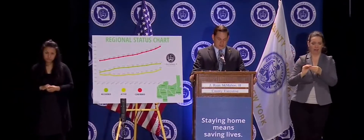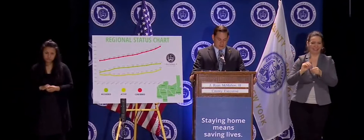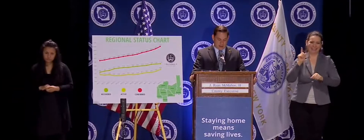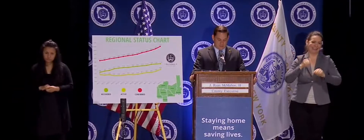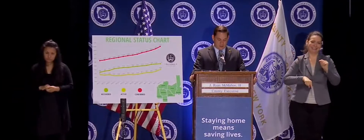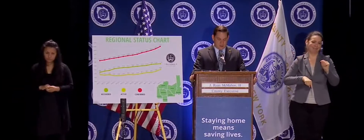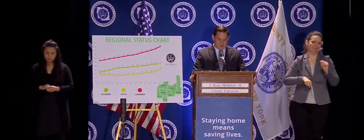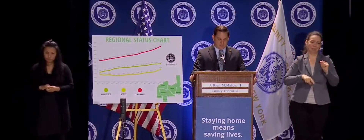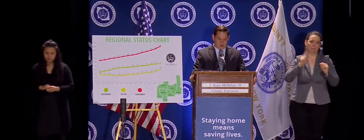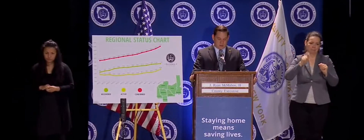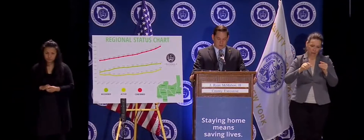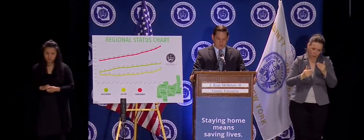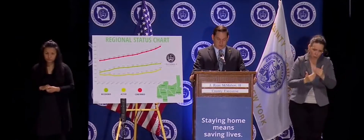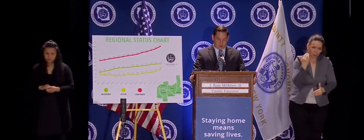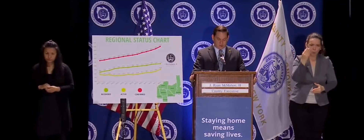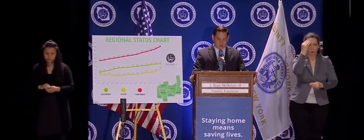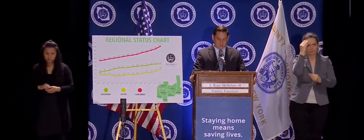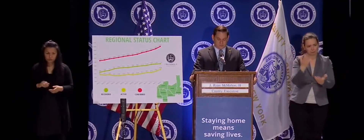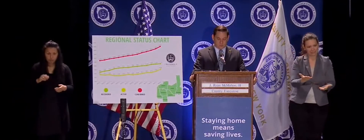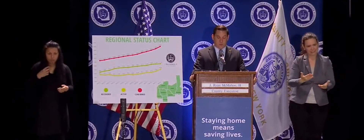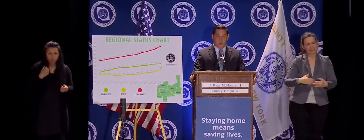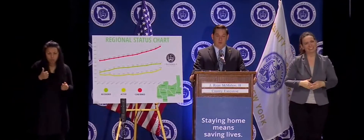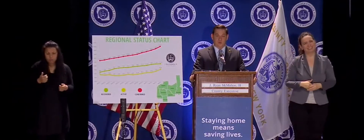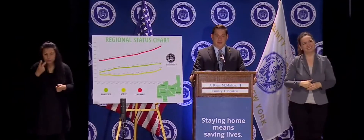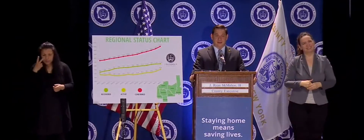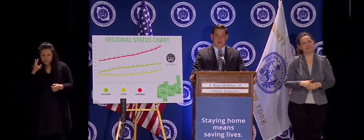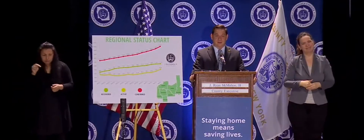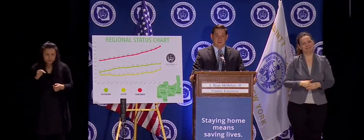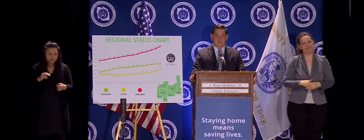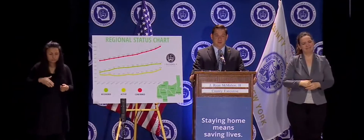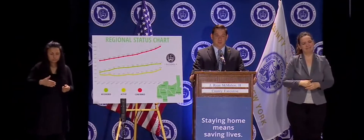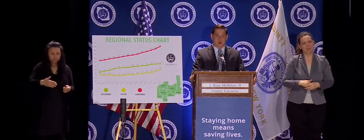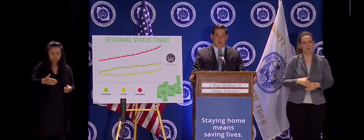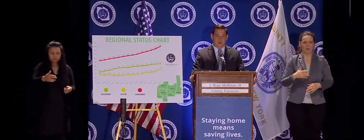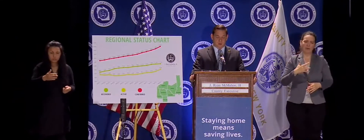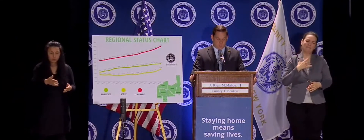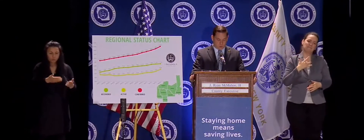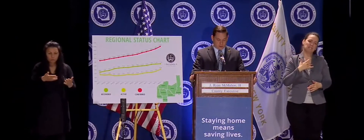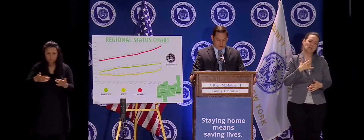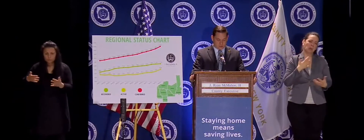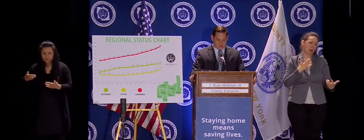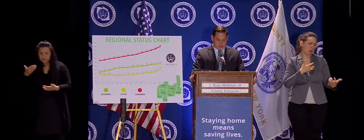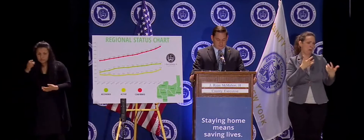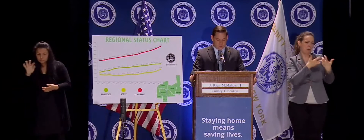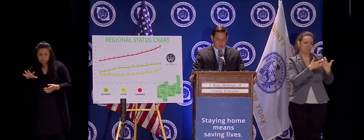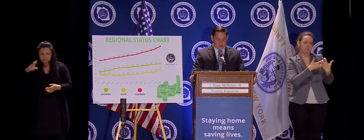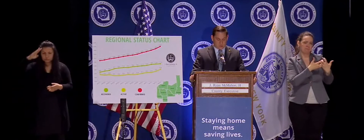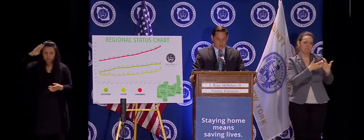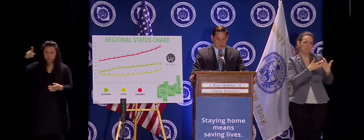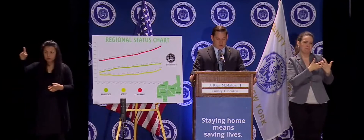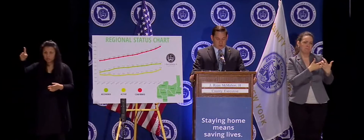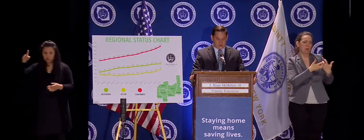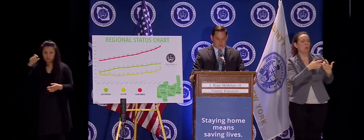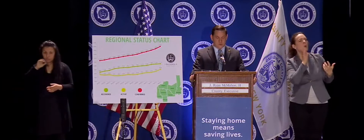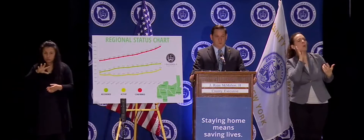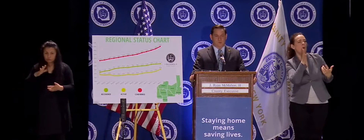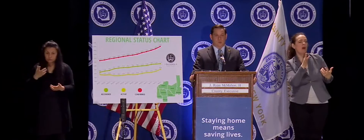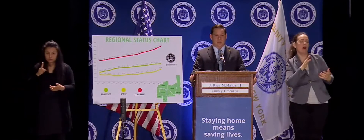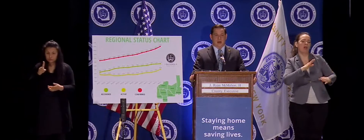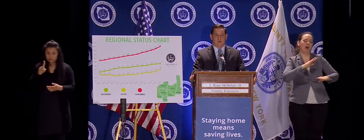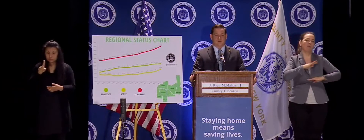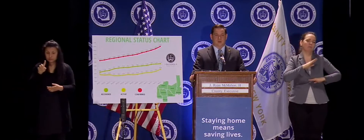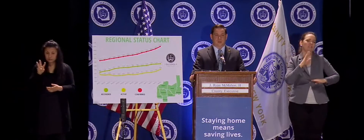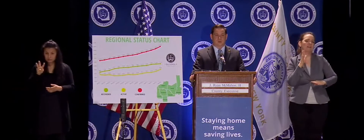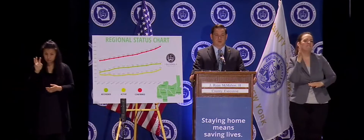the state on that. But I know that would be a question. We believe we met that benchmark, and we'll work that out with the state. Related to tracers,